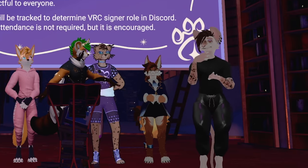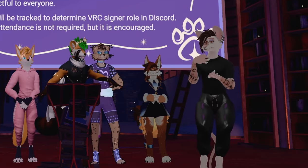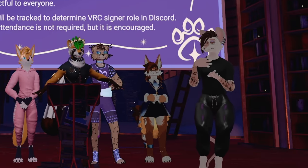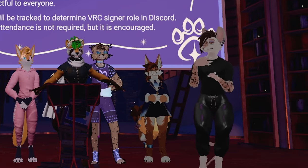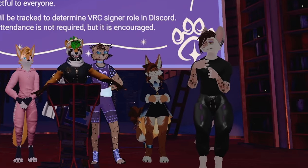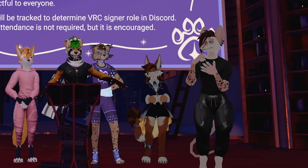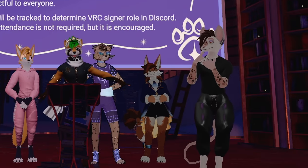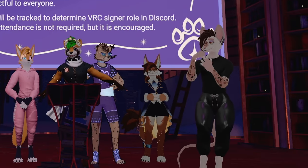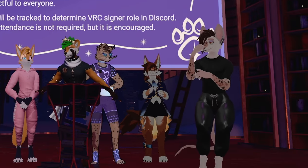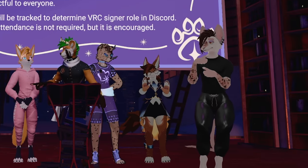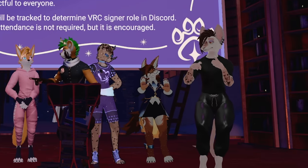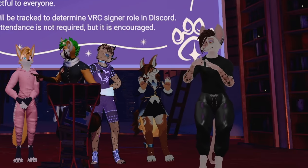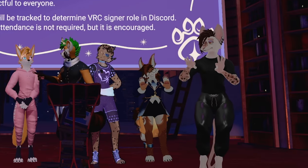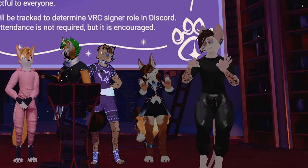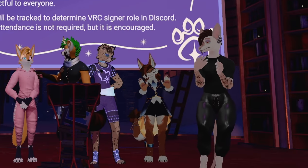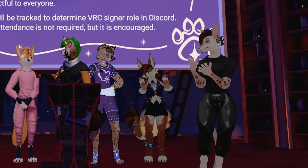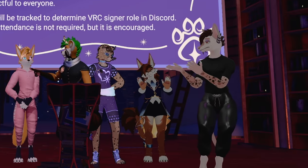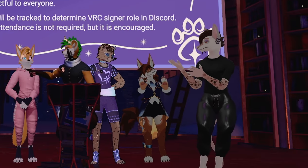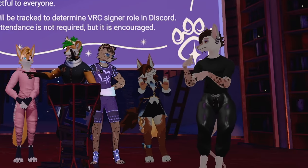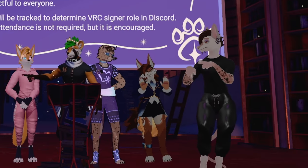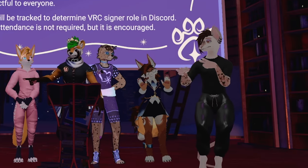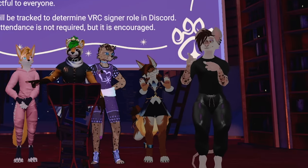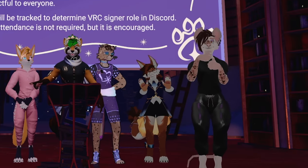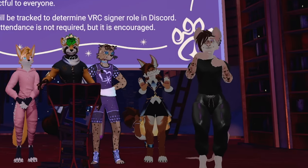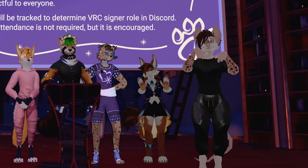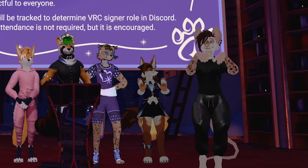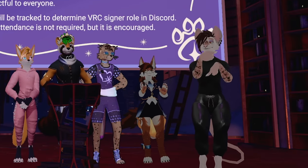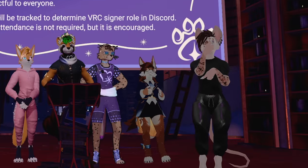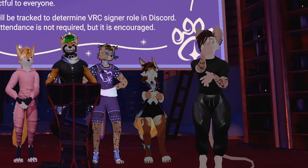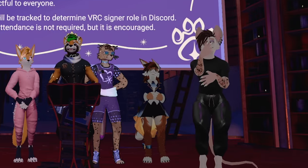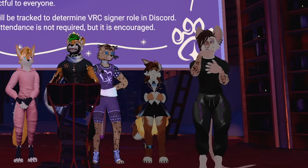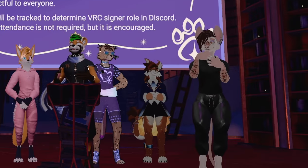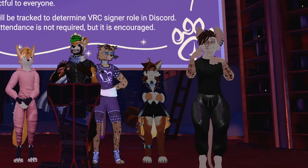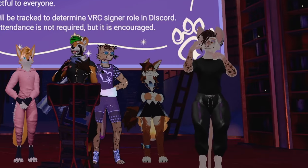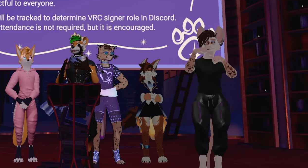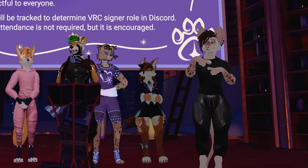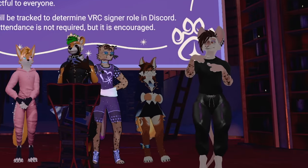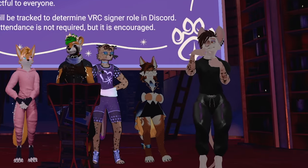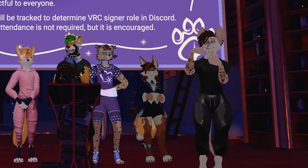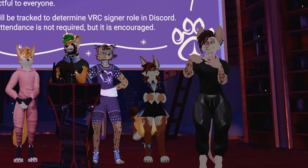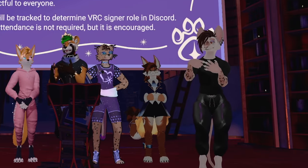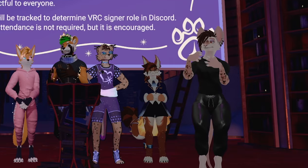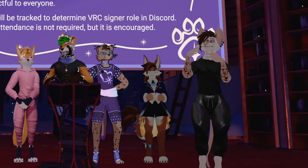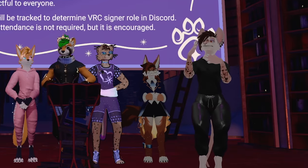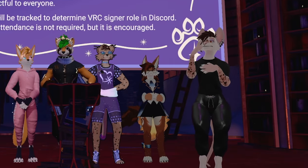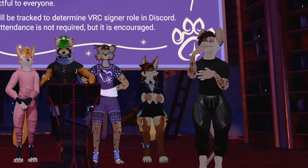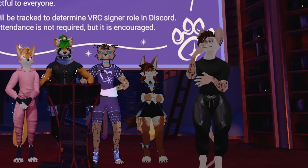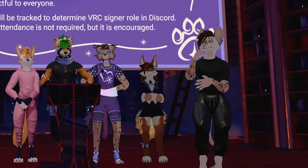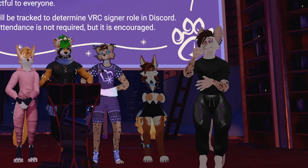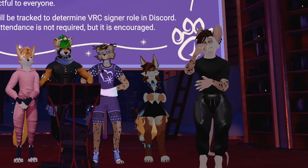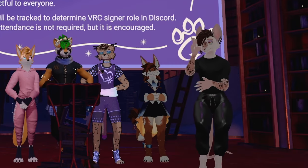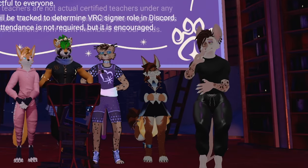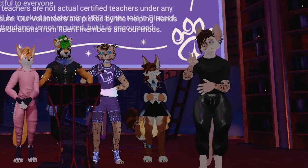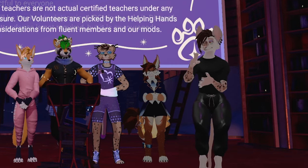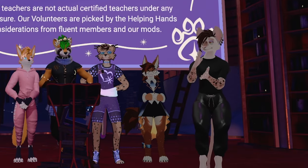are the people you talk to. Merc, Bork, and Zaz. They're going to be able to help you get started in this.